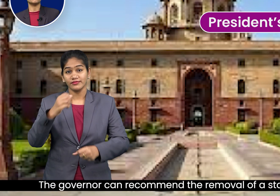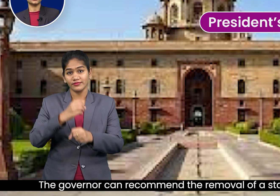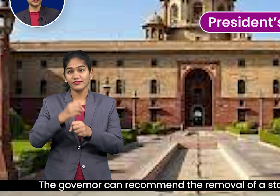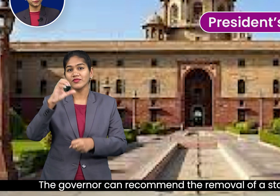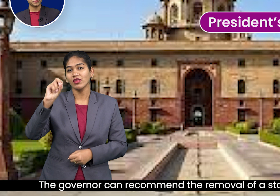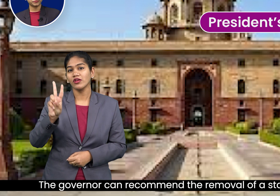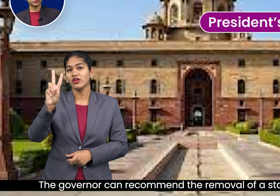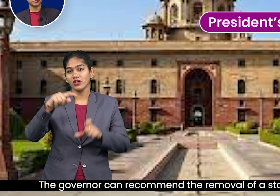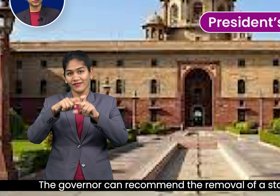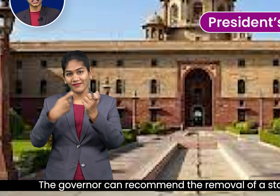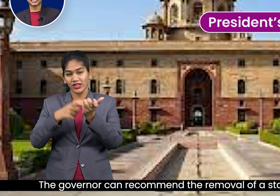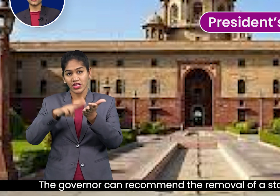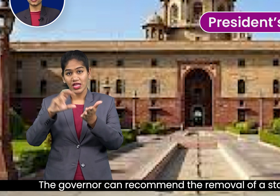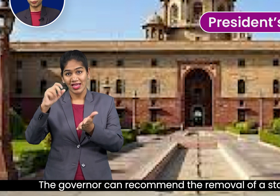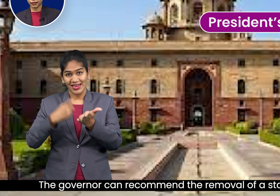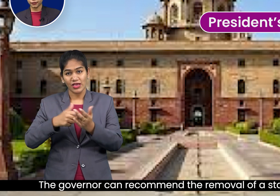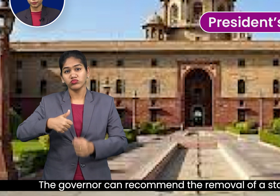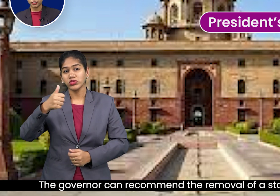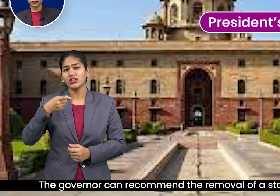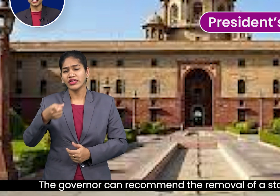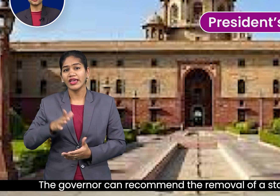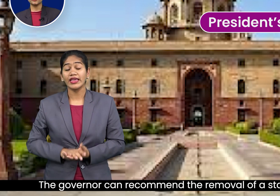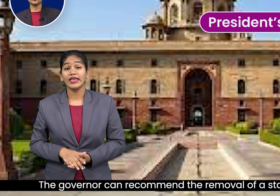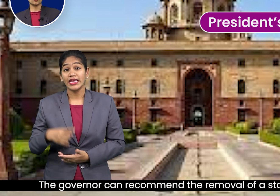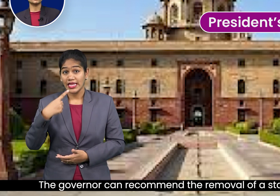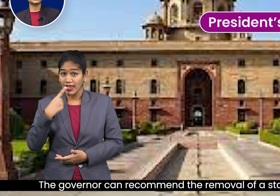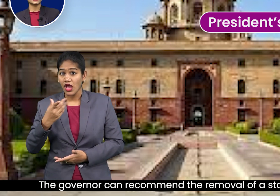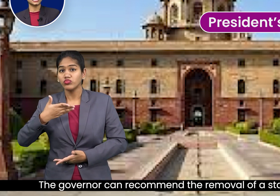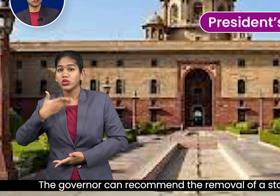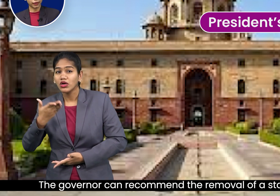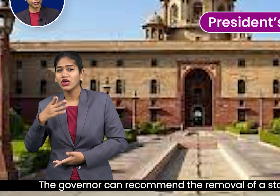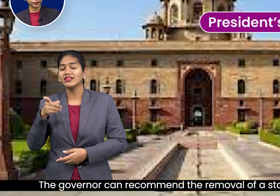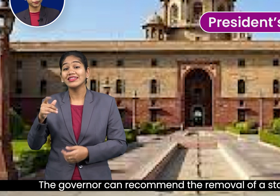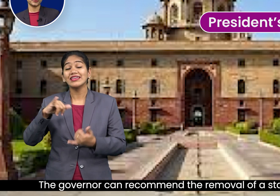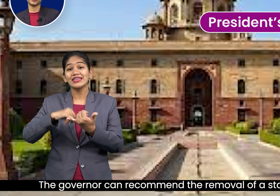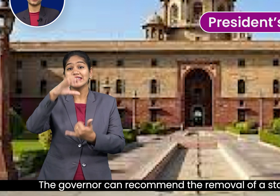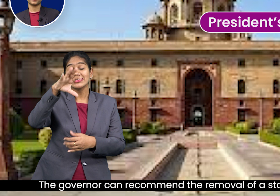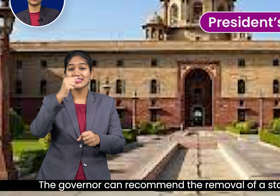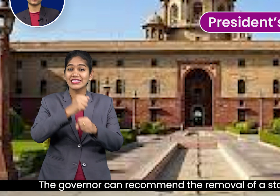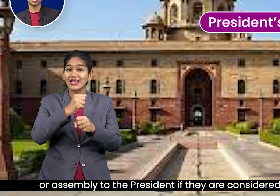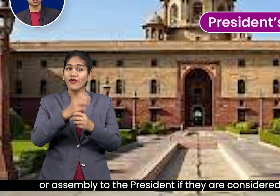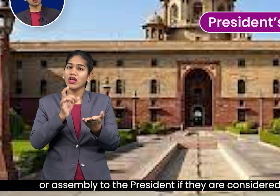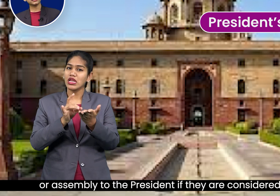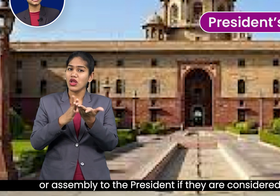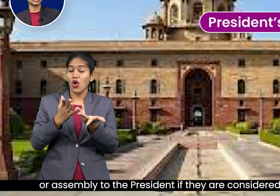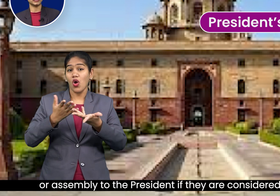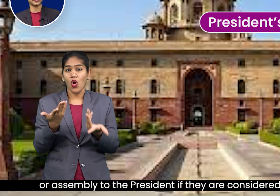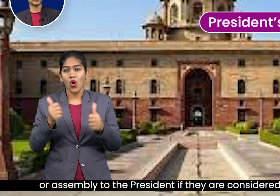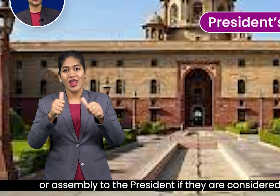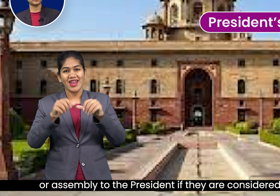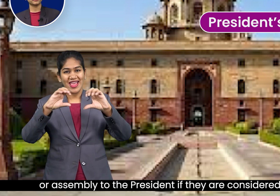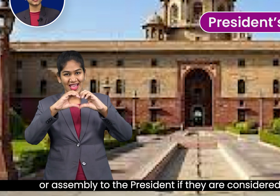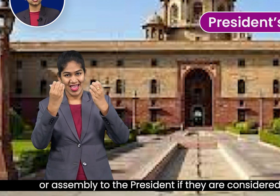The governor can recommend the removal of the state government or